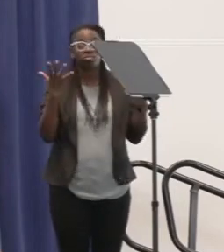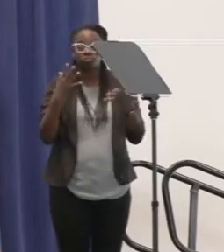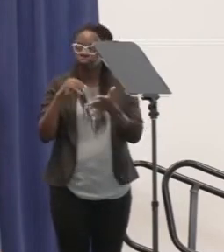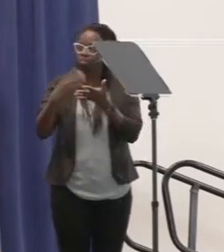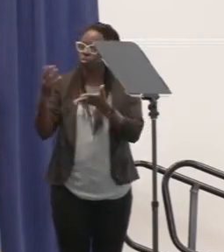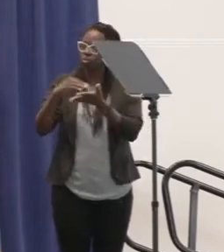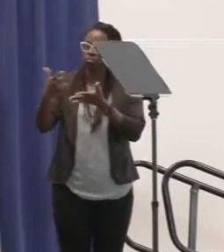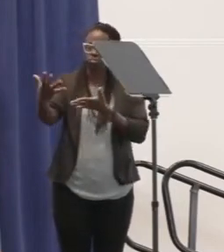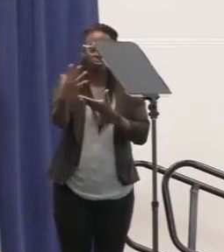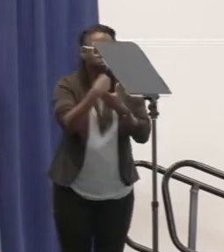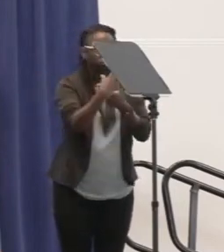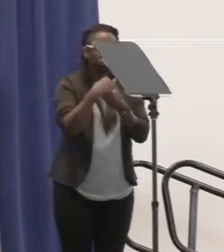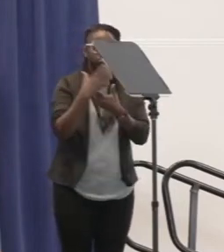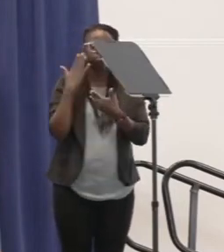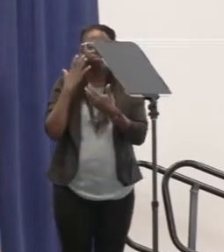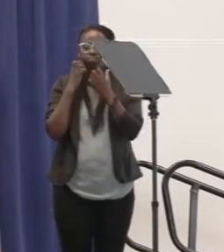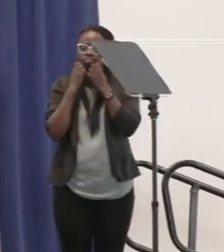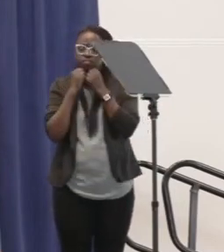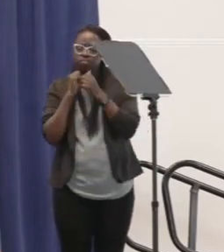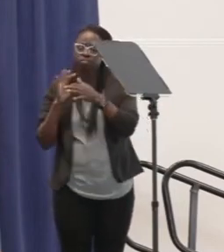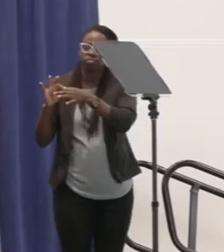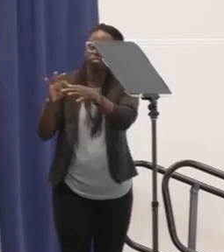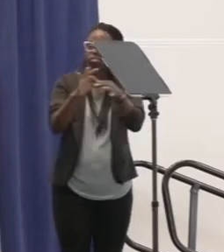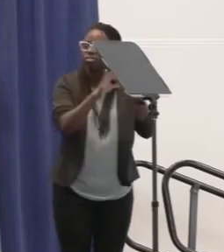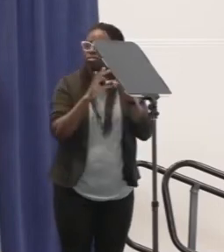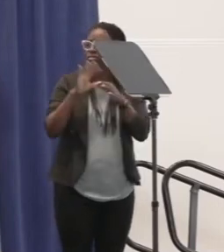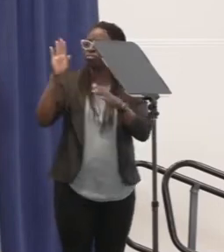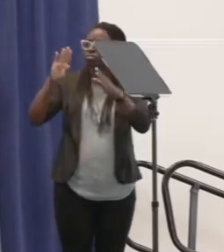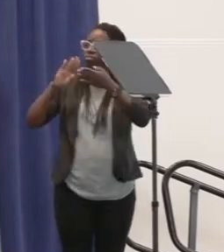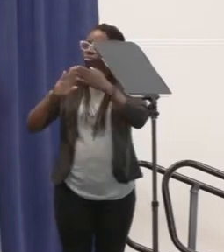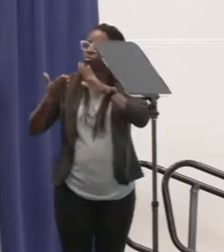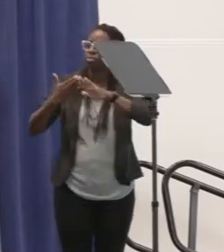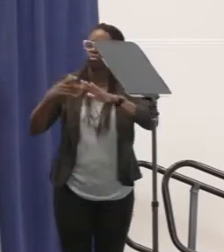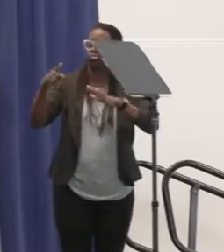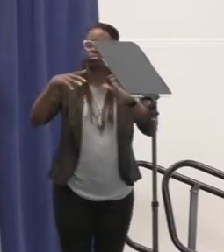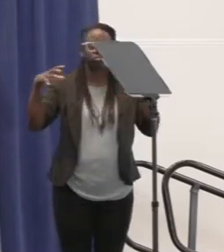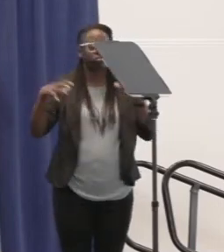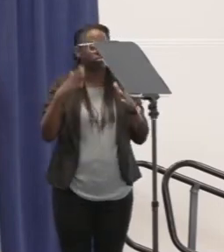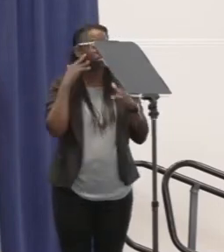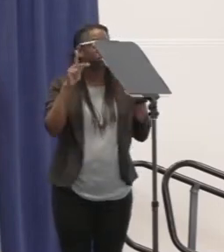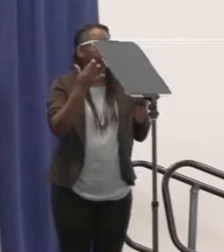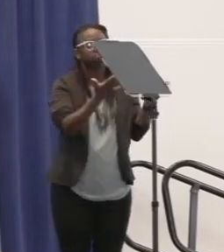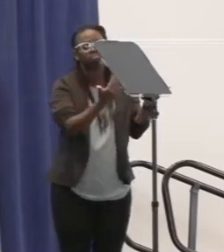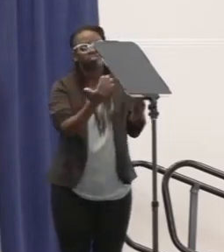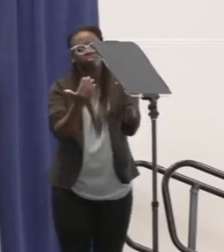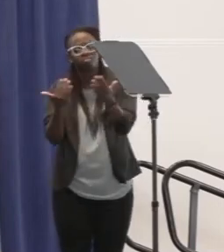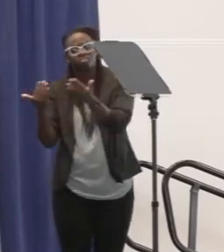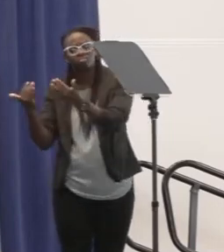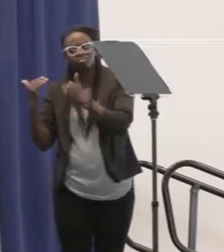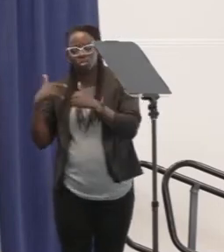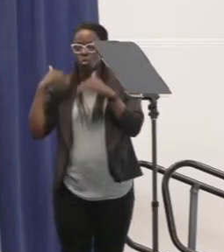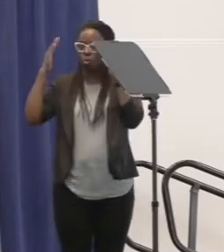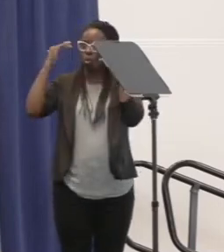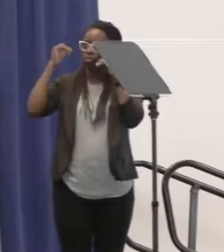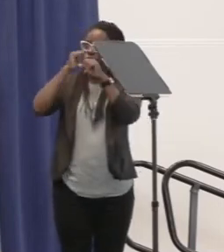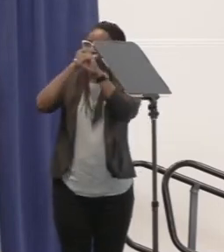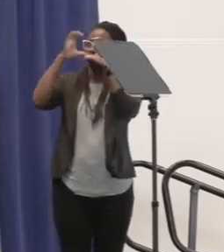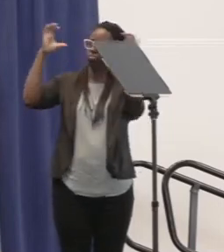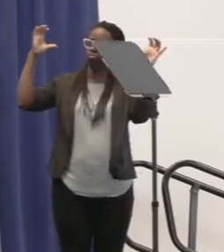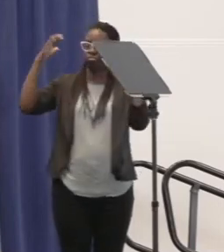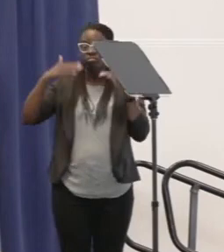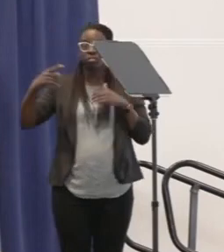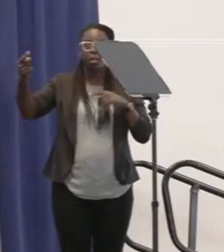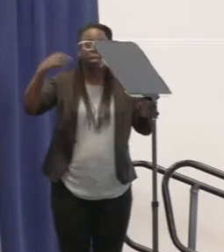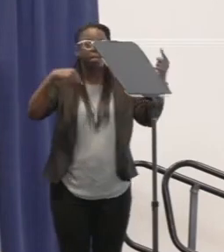beacon of hope for historically underrepresented students, a place where our students can and